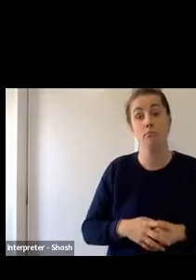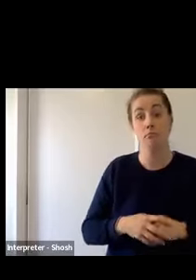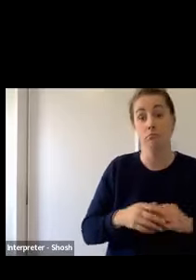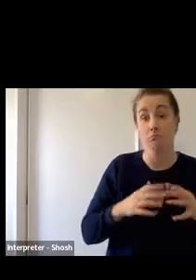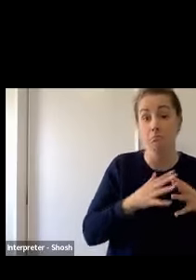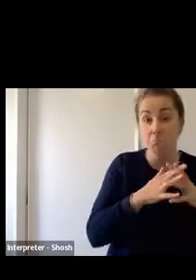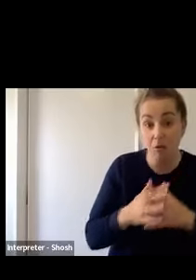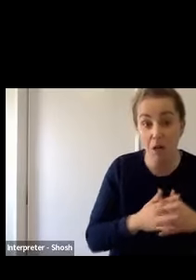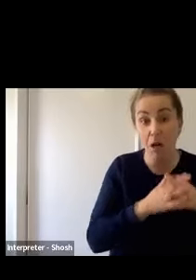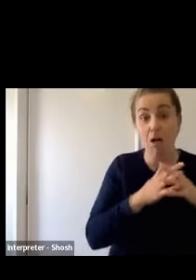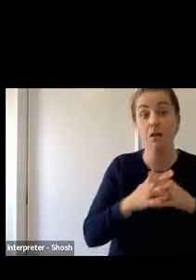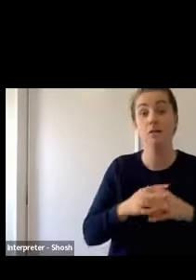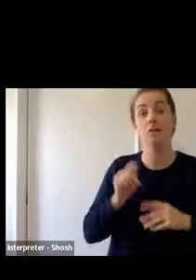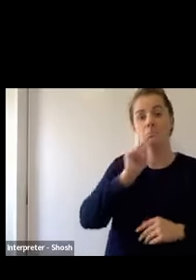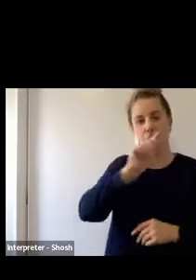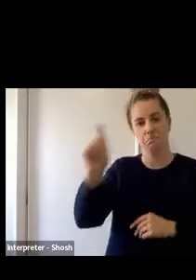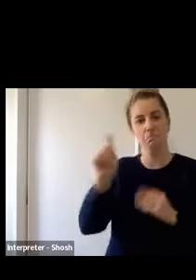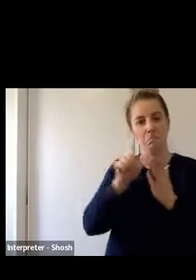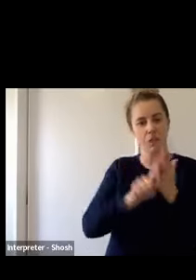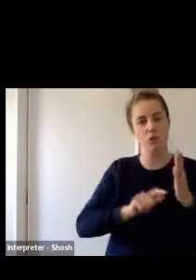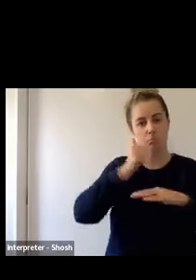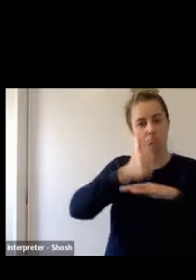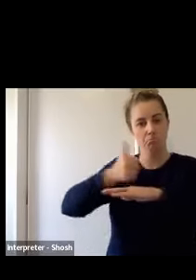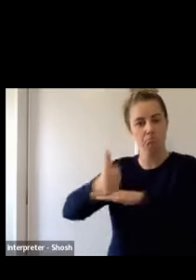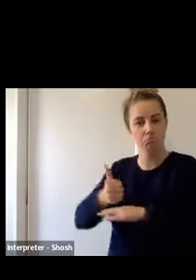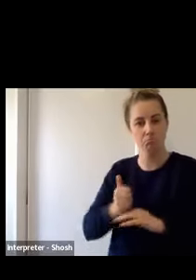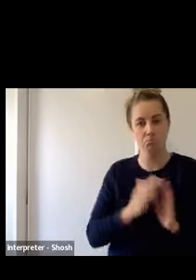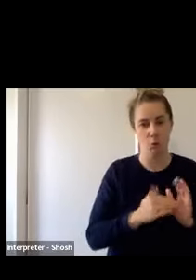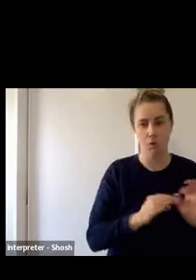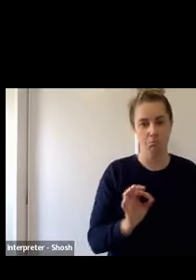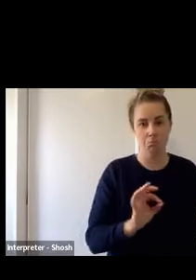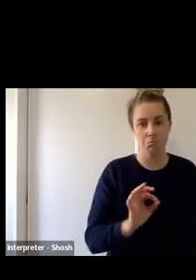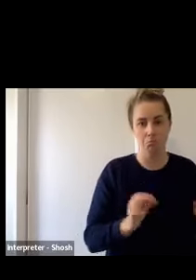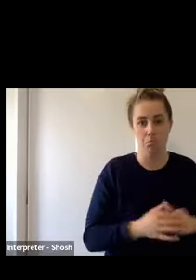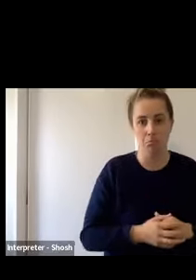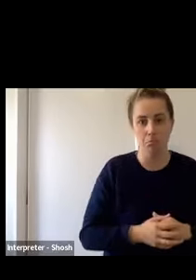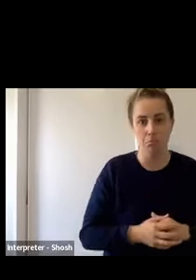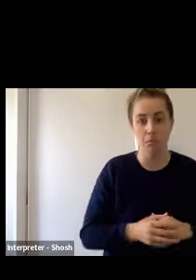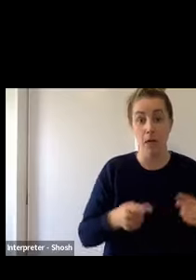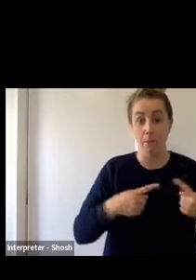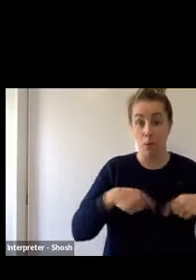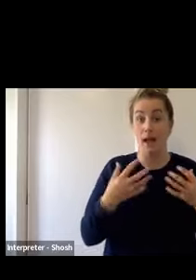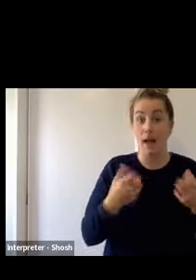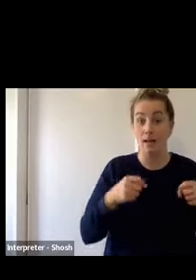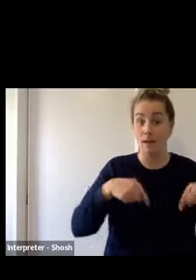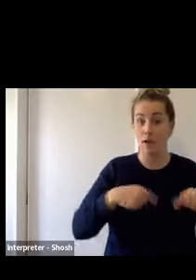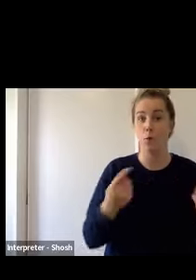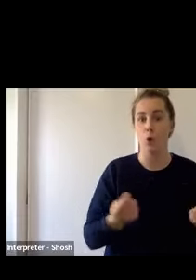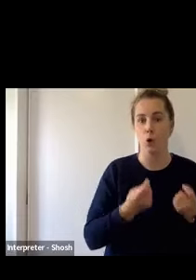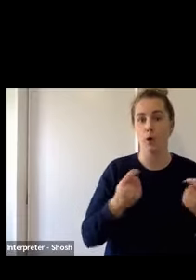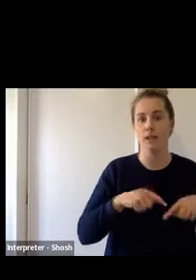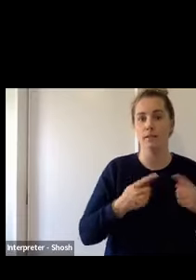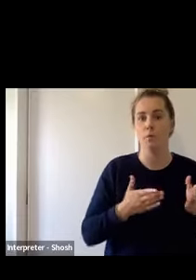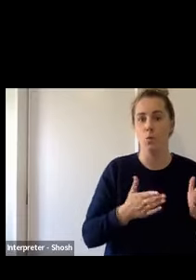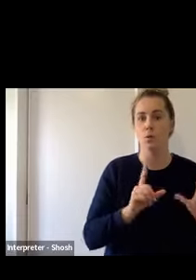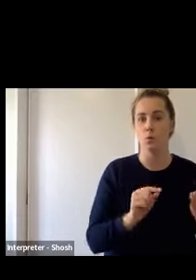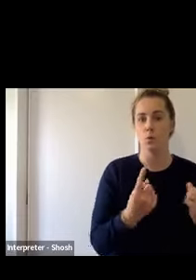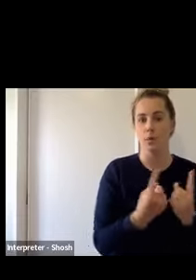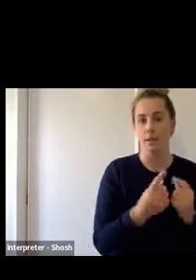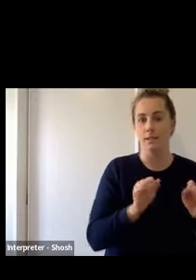USA, they all have legislation in place. New Zealand doesn't. Yet what we have works. It's a different way of doing things